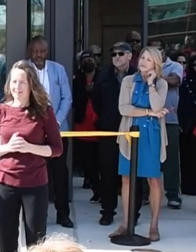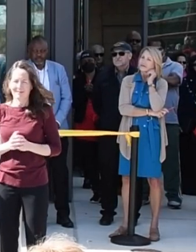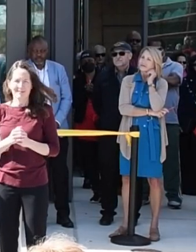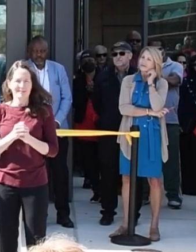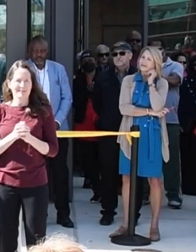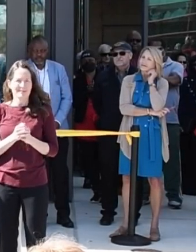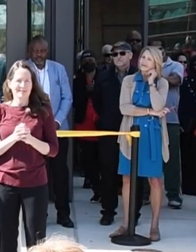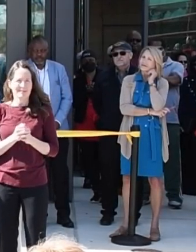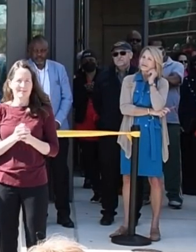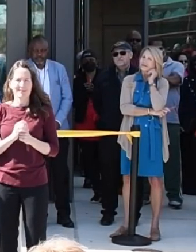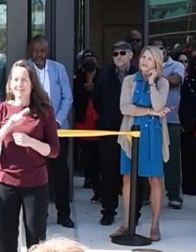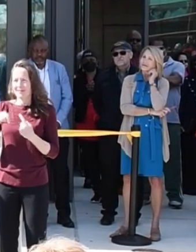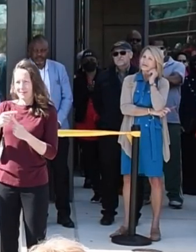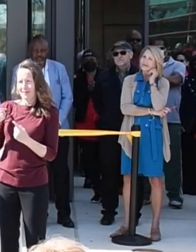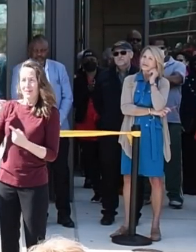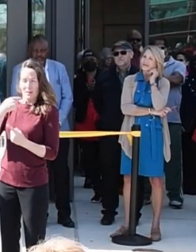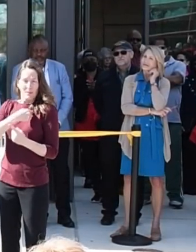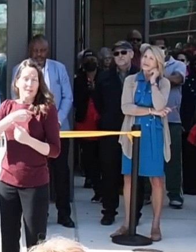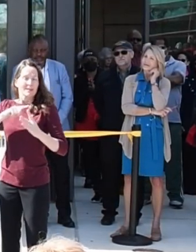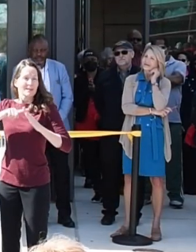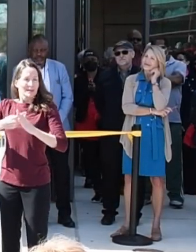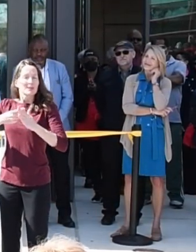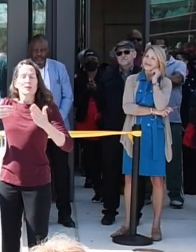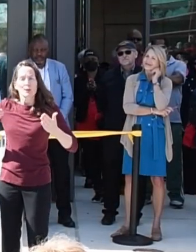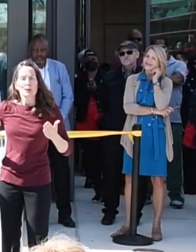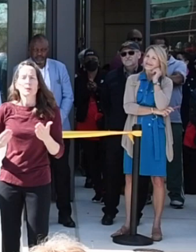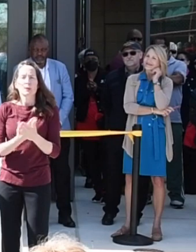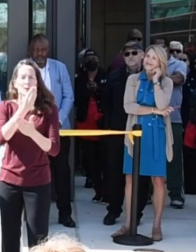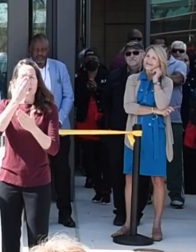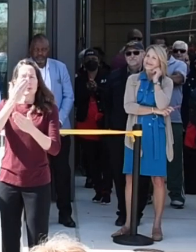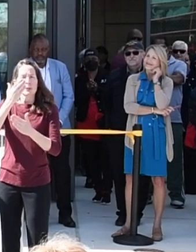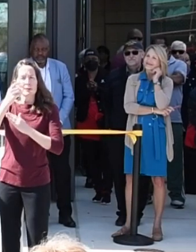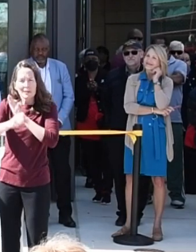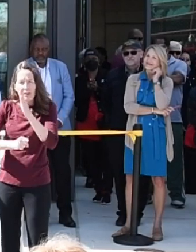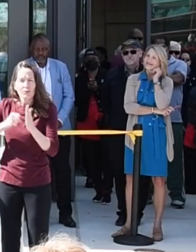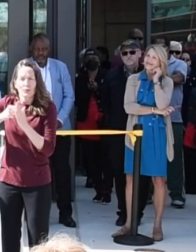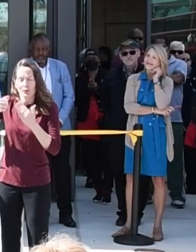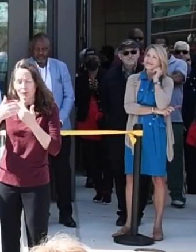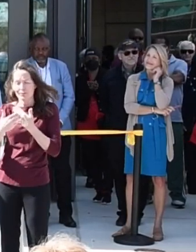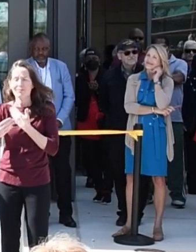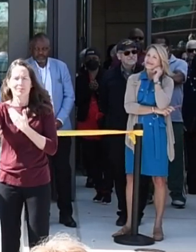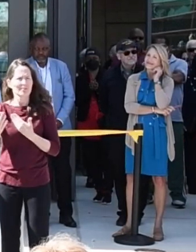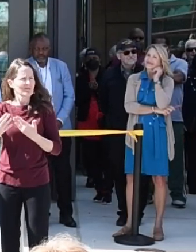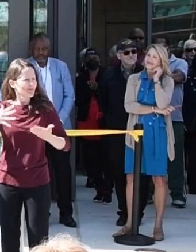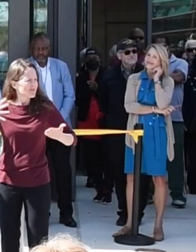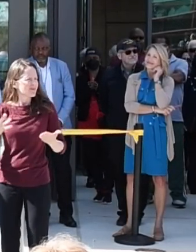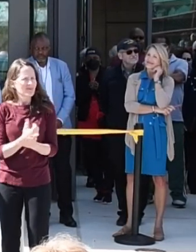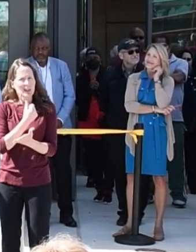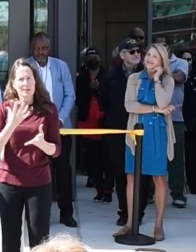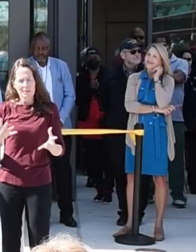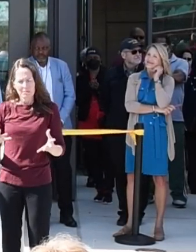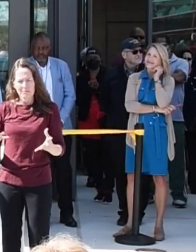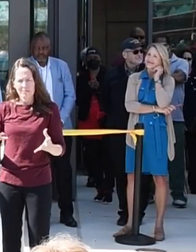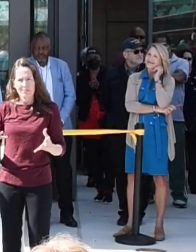As we embark on this new chapter together, let us embrace the spirit of